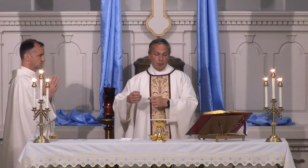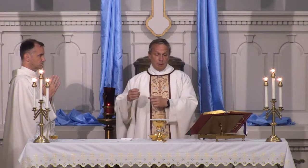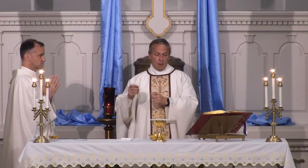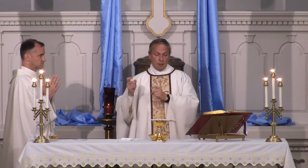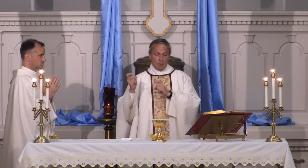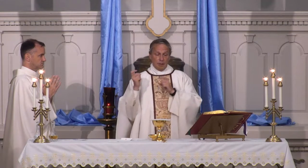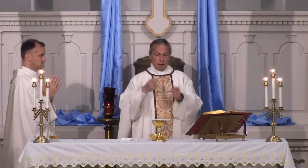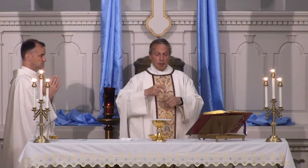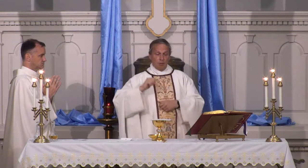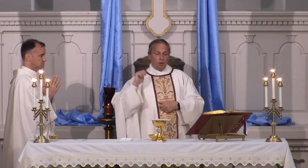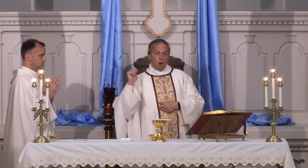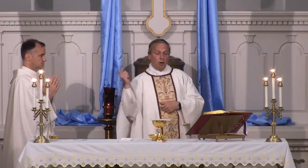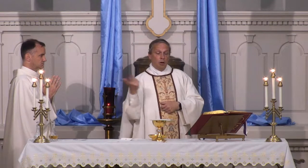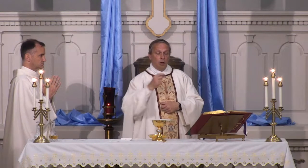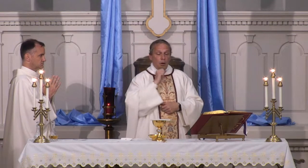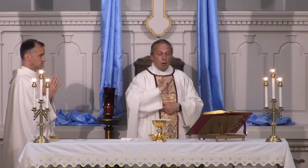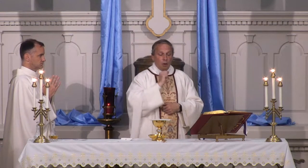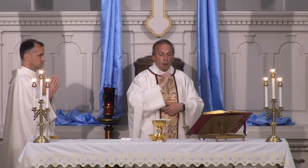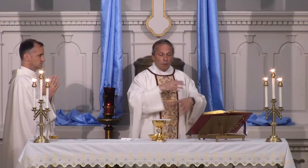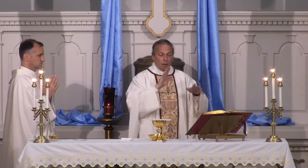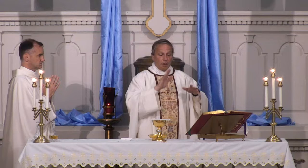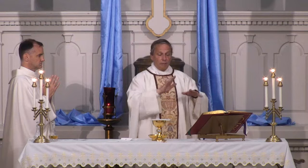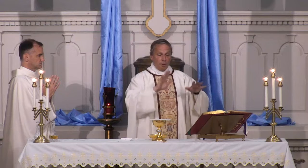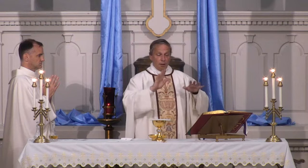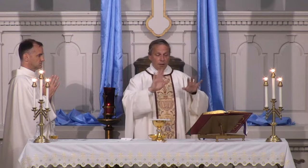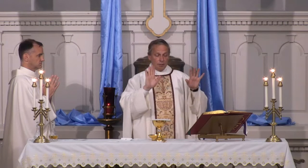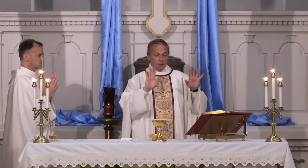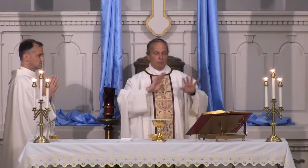by the oblation of his body,